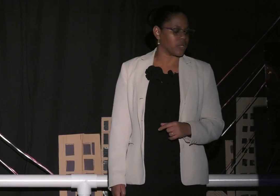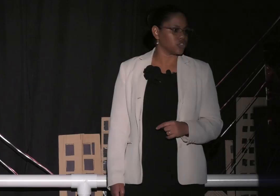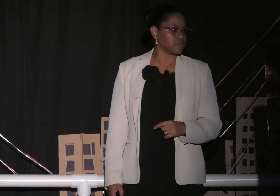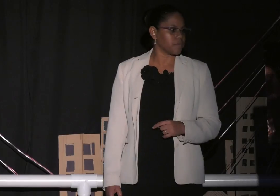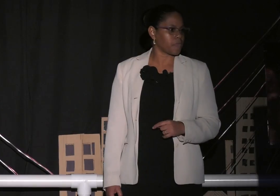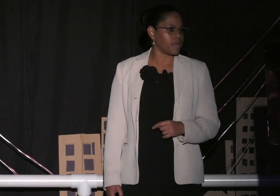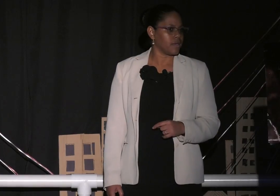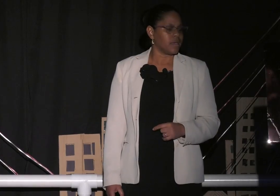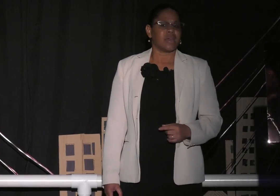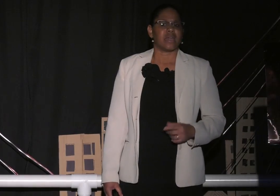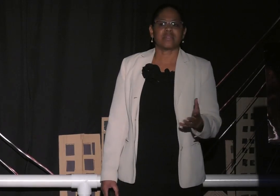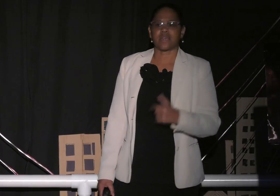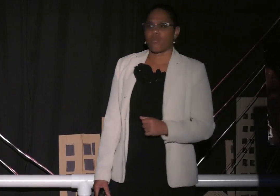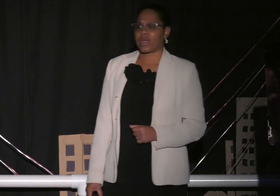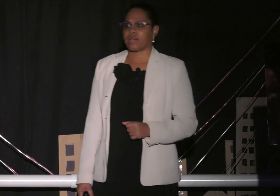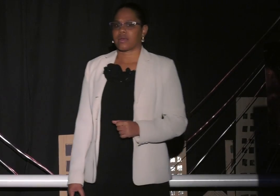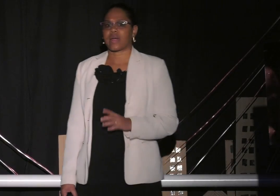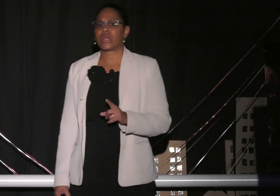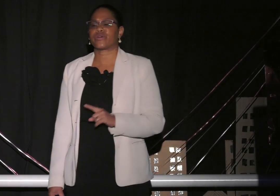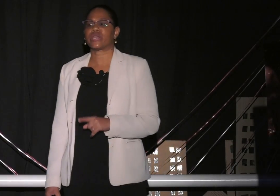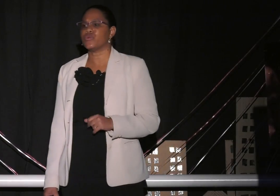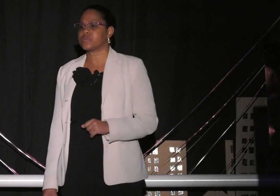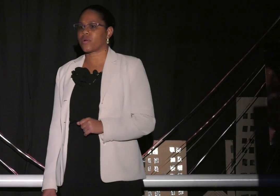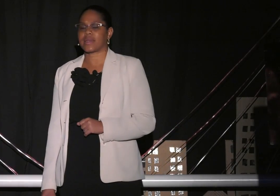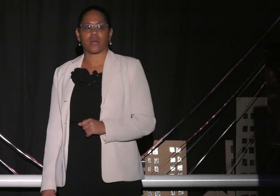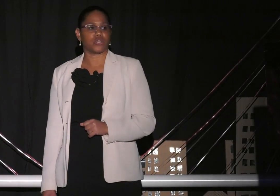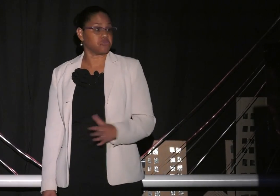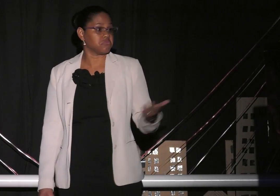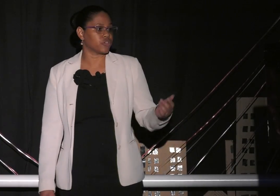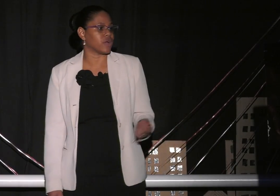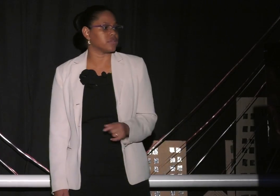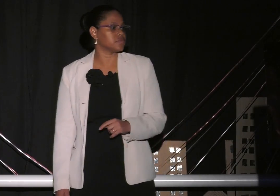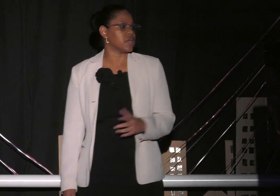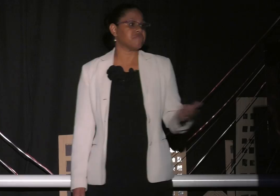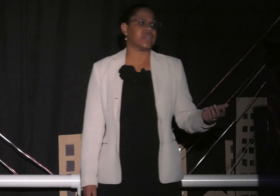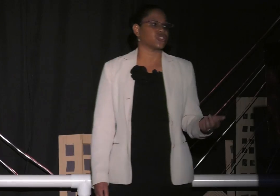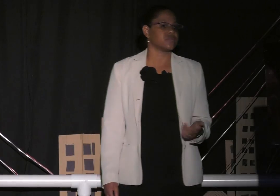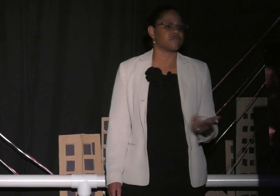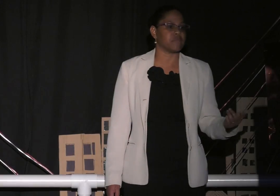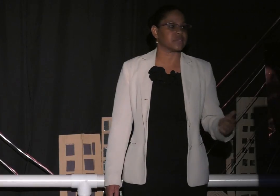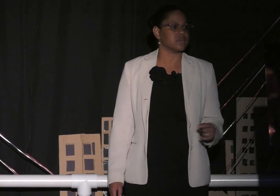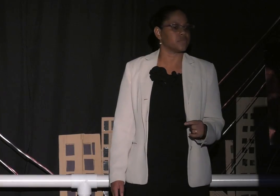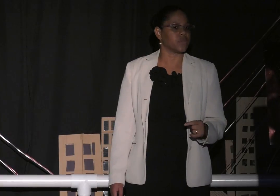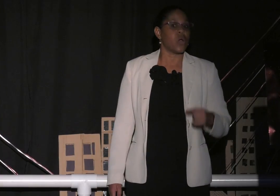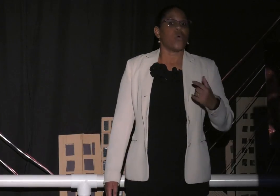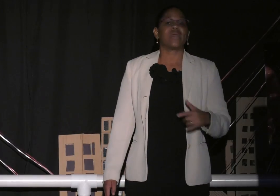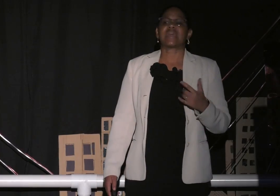language. In the same way that we learn a new spoken language for travel, for leisure, for business, we